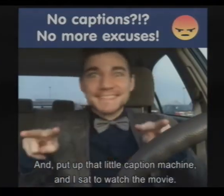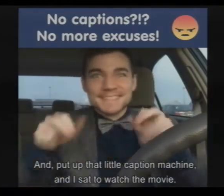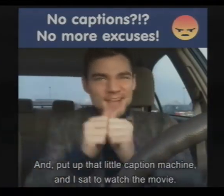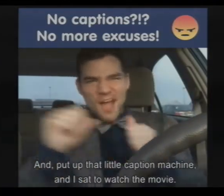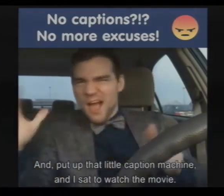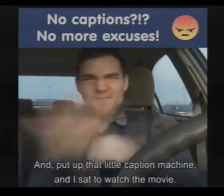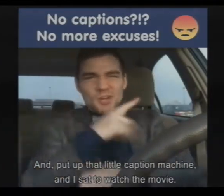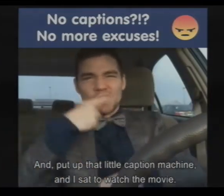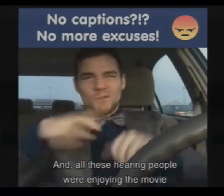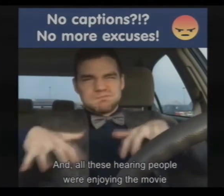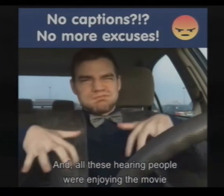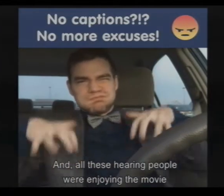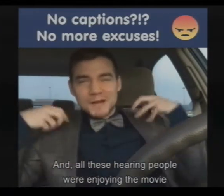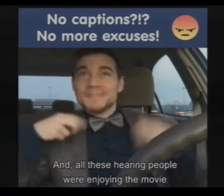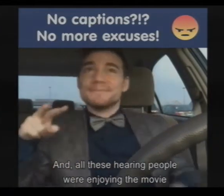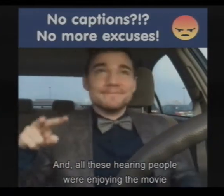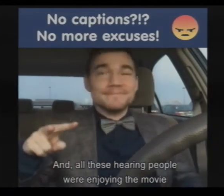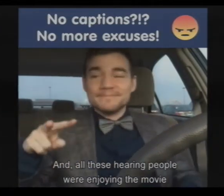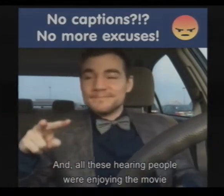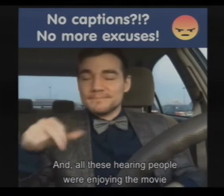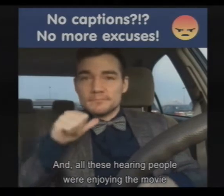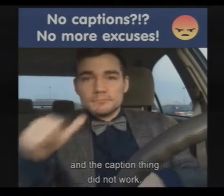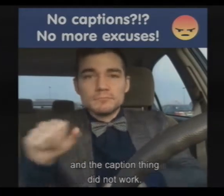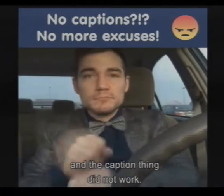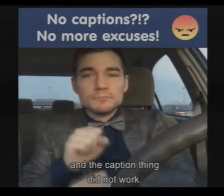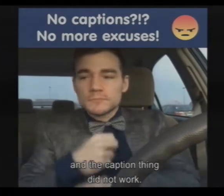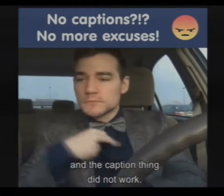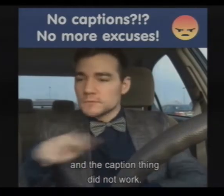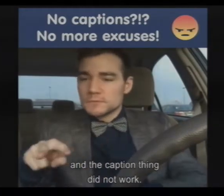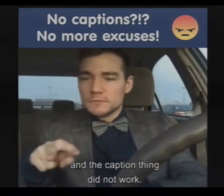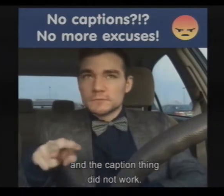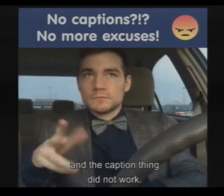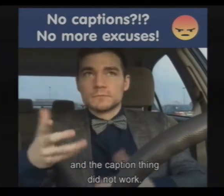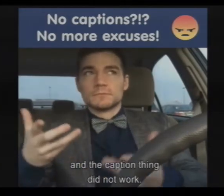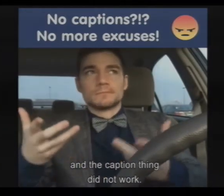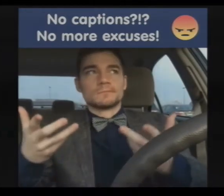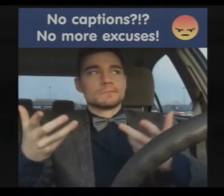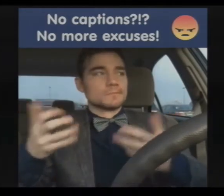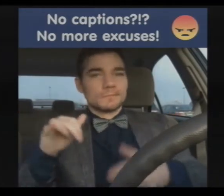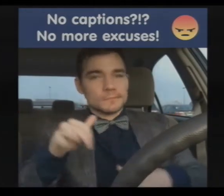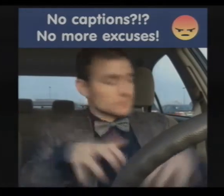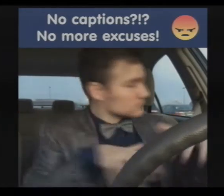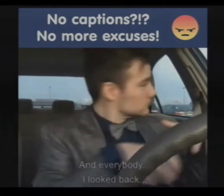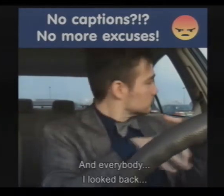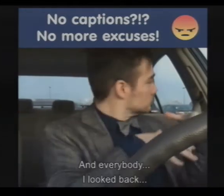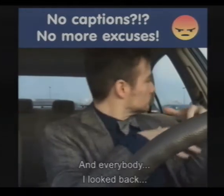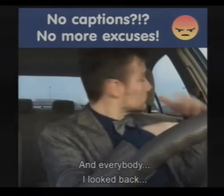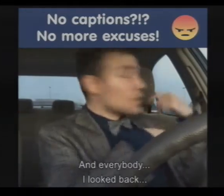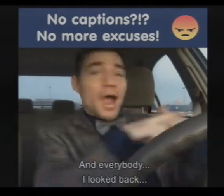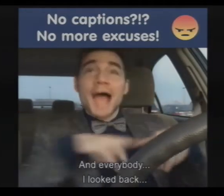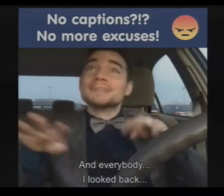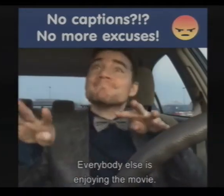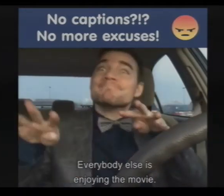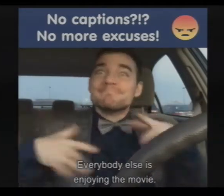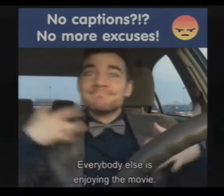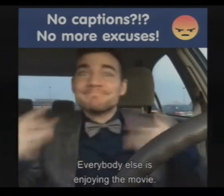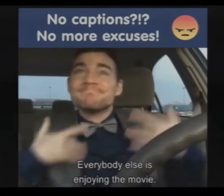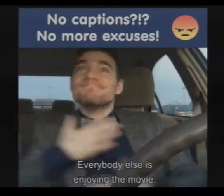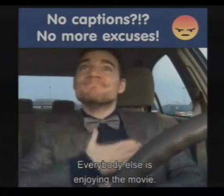to watch the movie, and all these hearing people were enjoying the movie, and the caption thing did not work. And everybody, I look back, everybody else is enjoying the